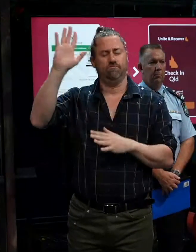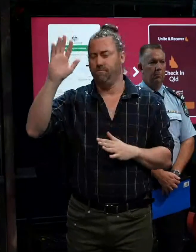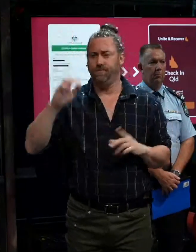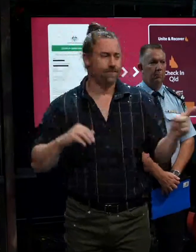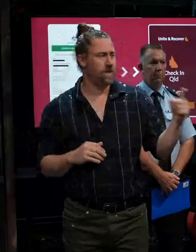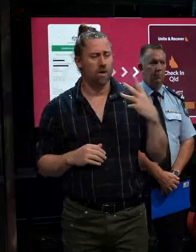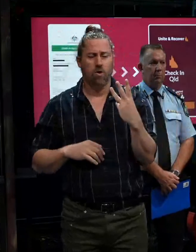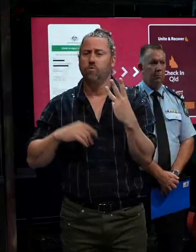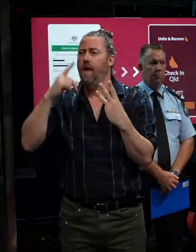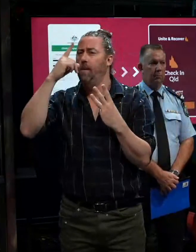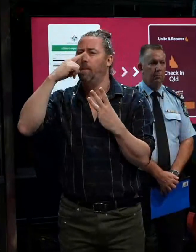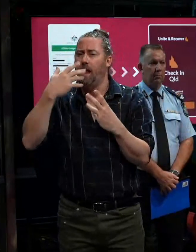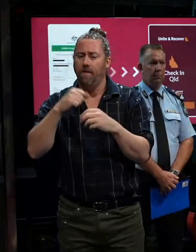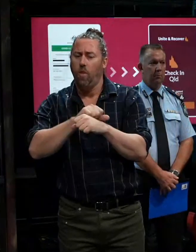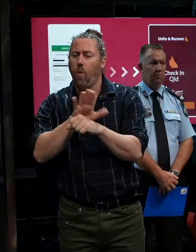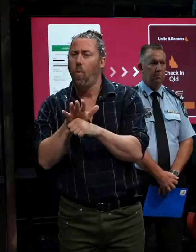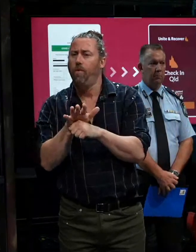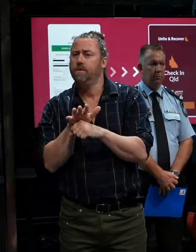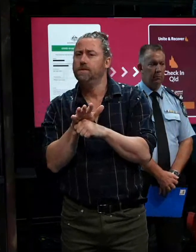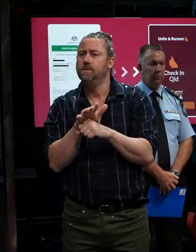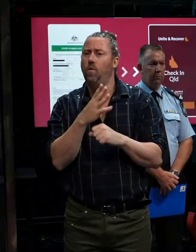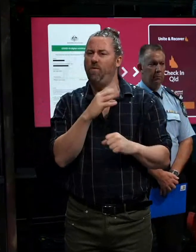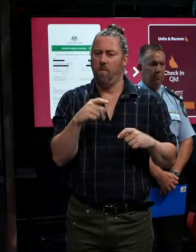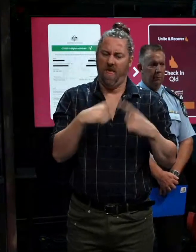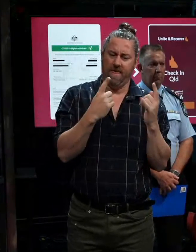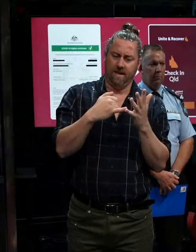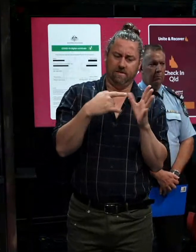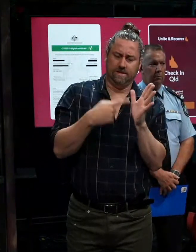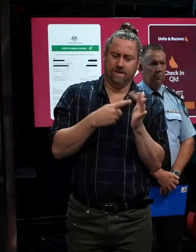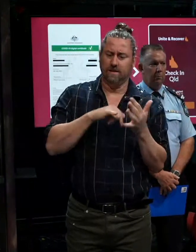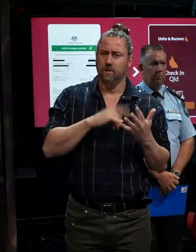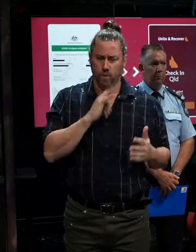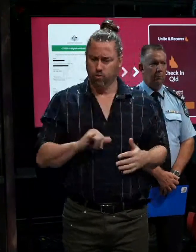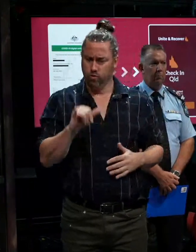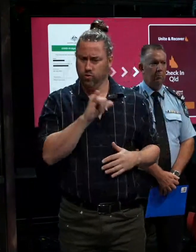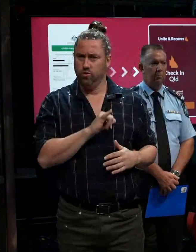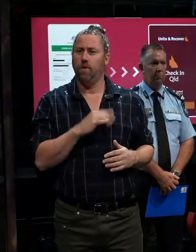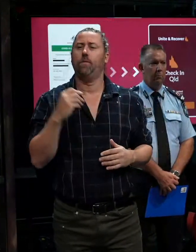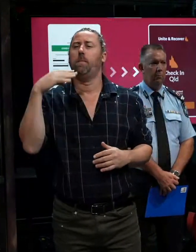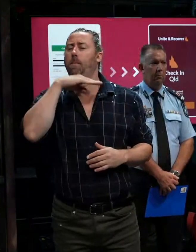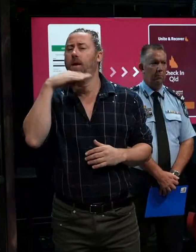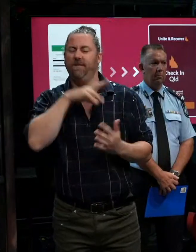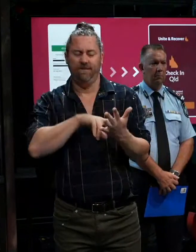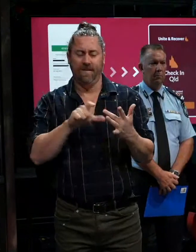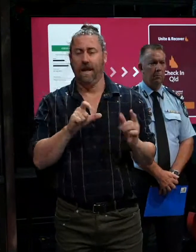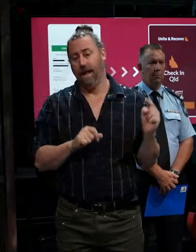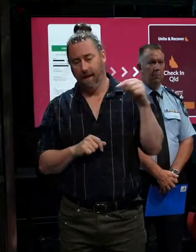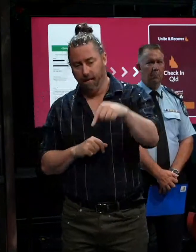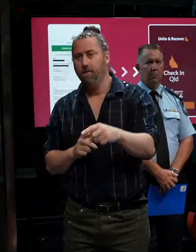interstate arrivals that tested positive in hotel quarantine, which state did they come from? They've come from Melbourne.